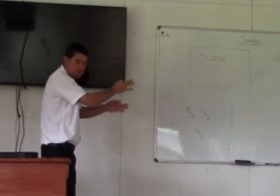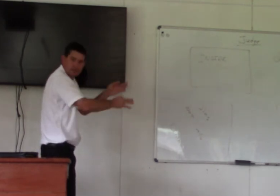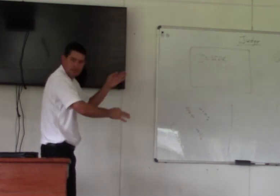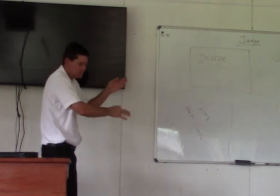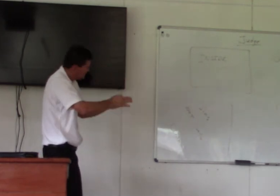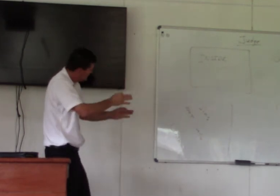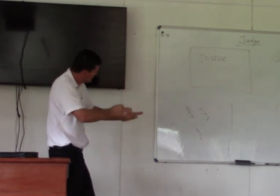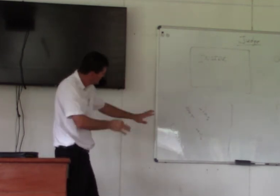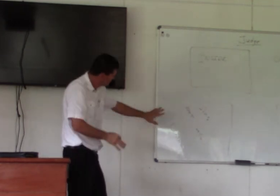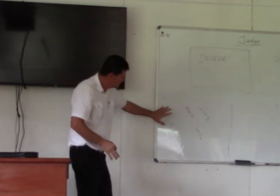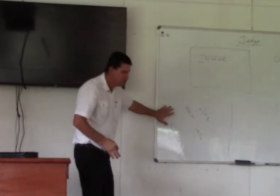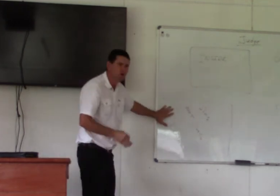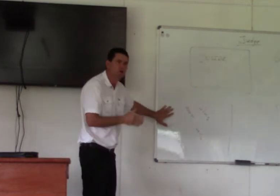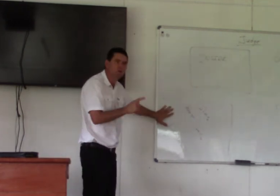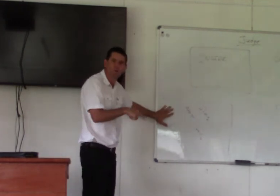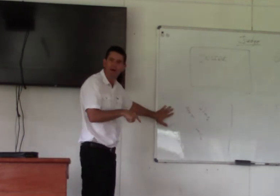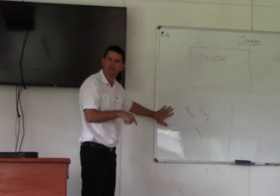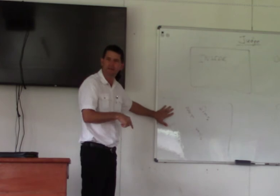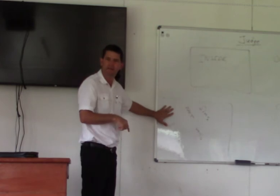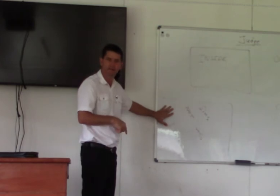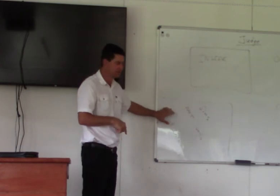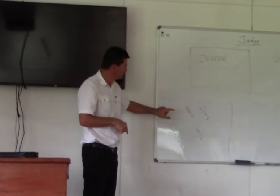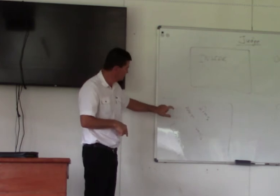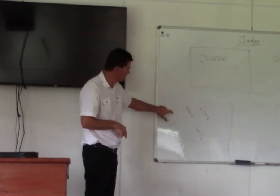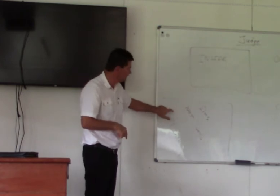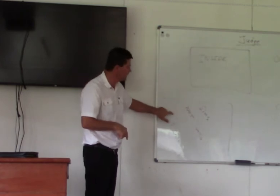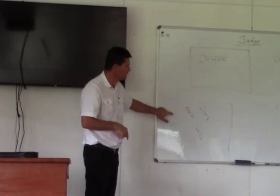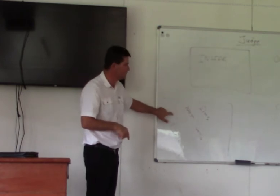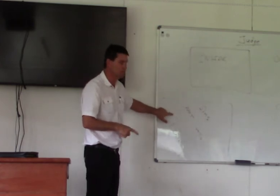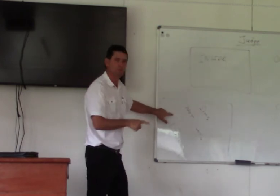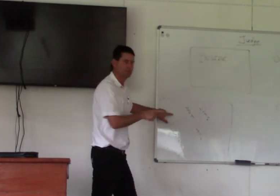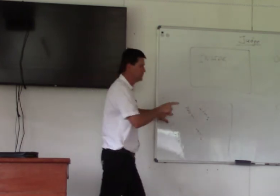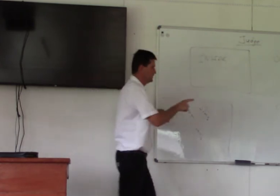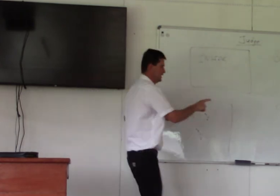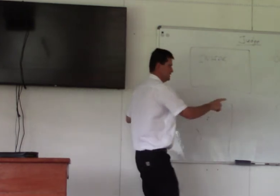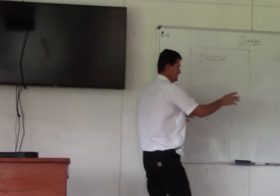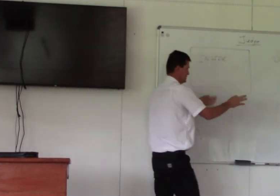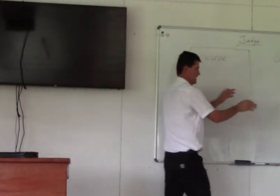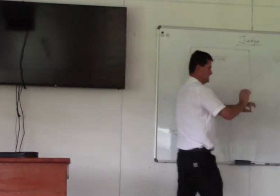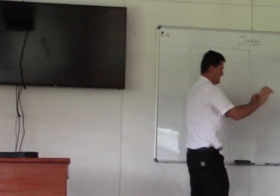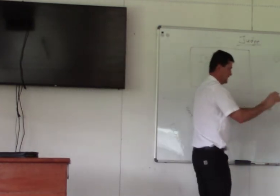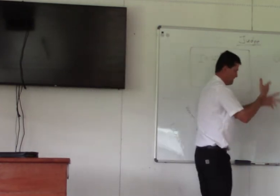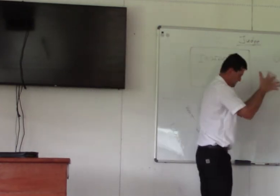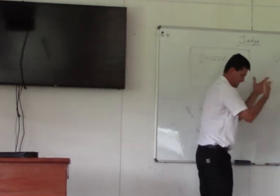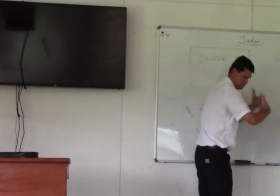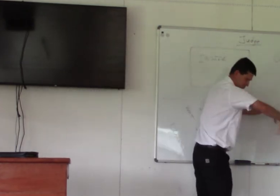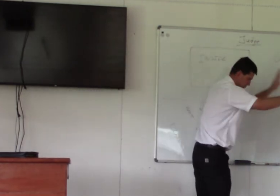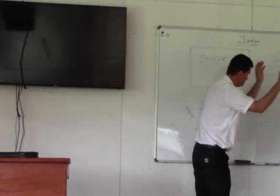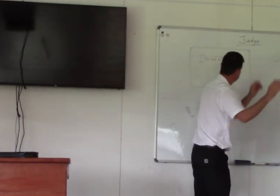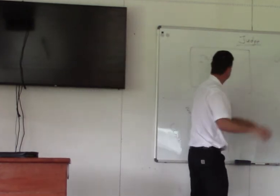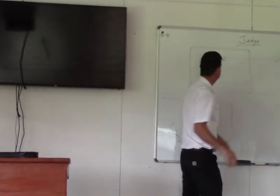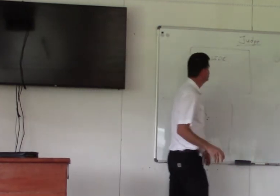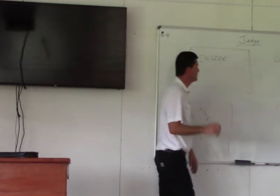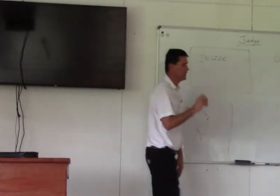judge. What? In here. This does nothing. Finish.